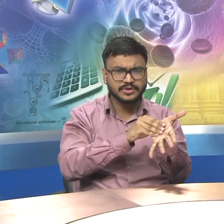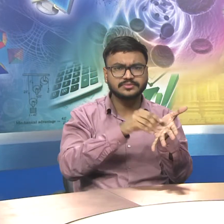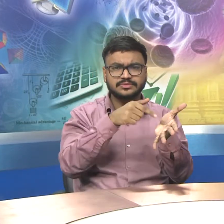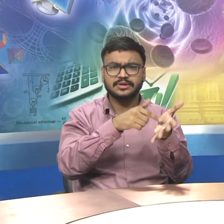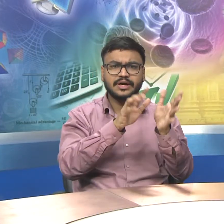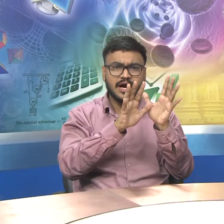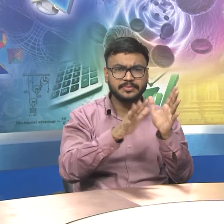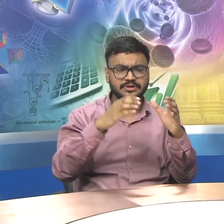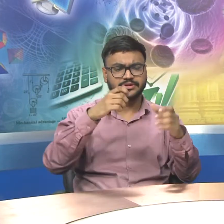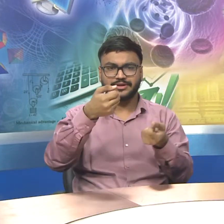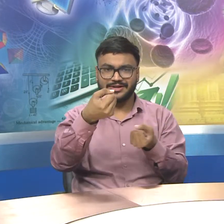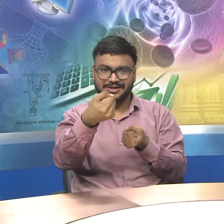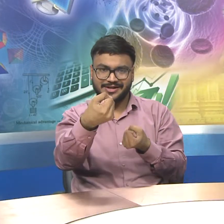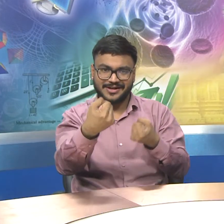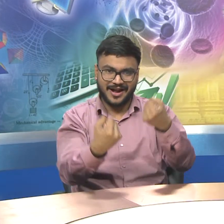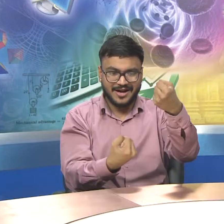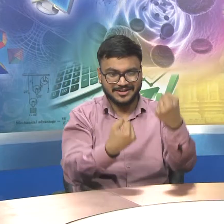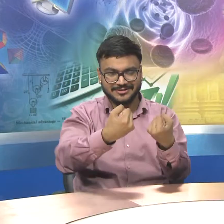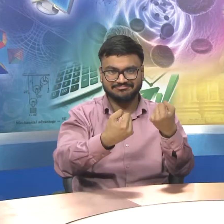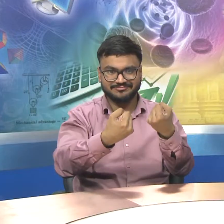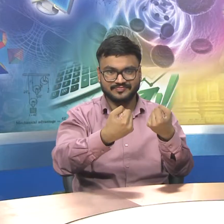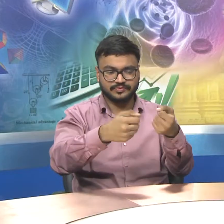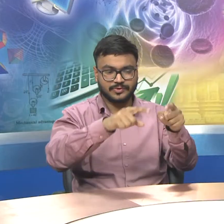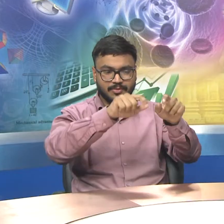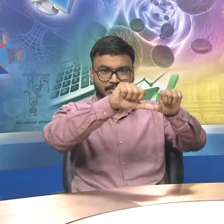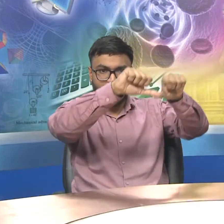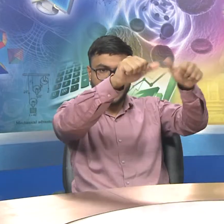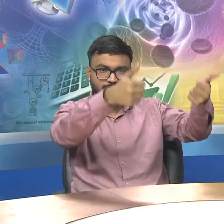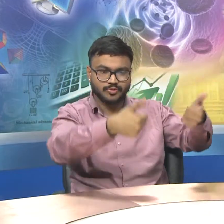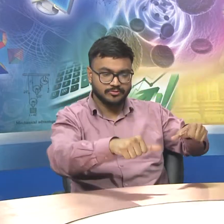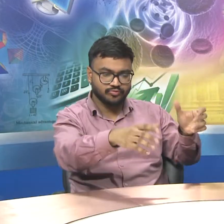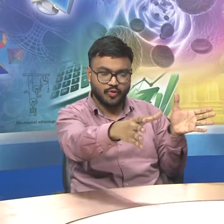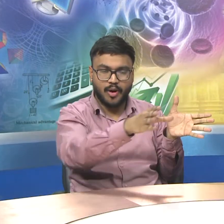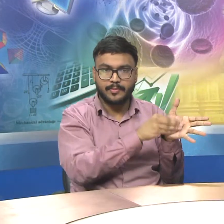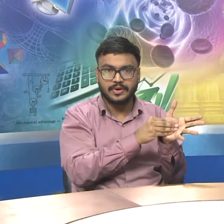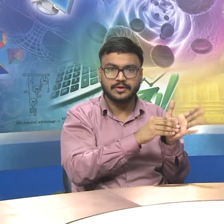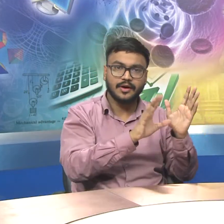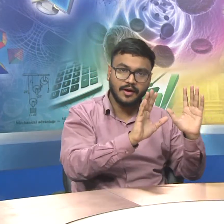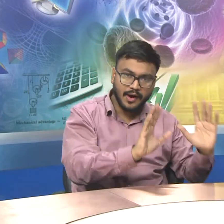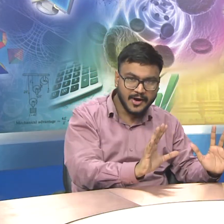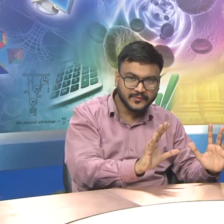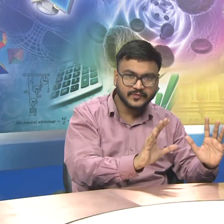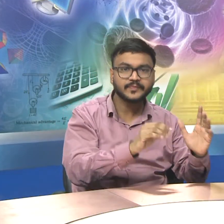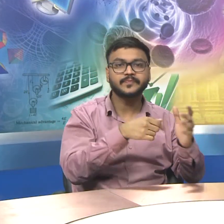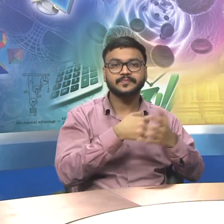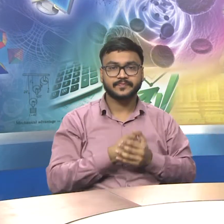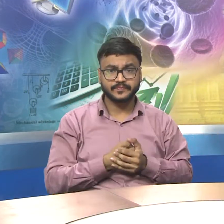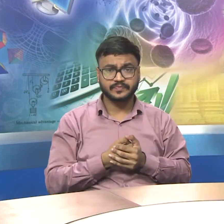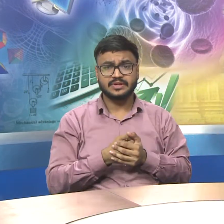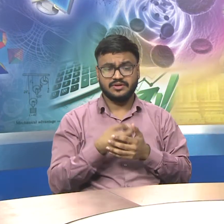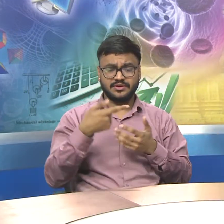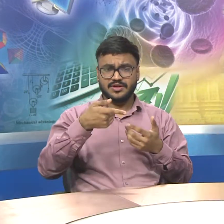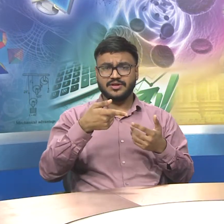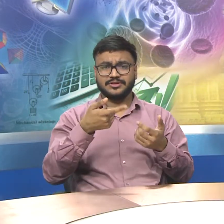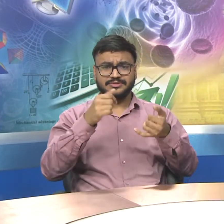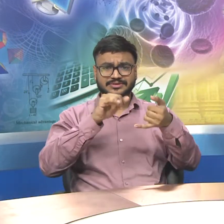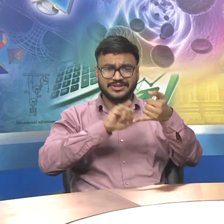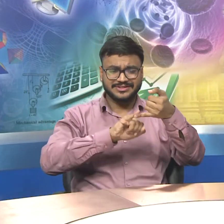Some signs are iconic, for example, car, sleep, tree. Their form of